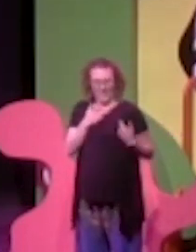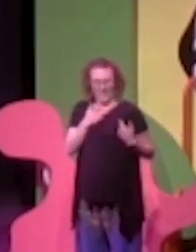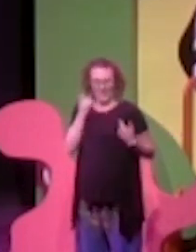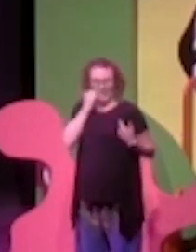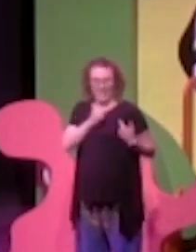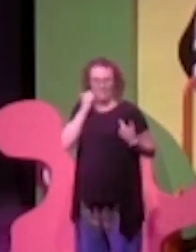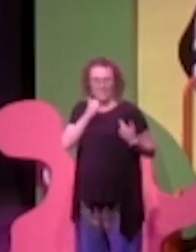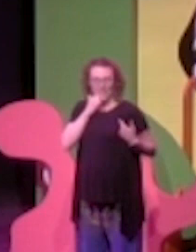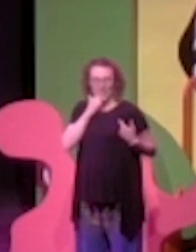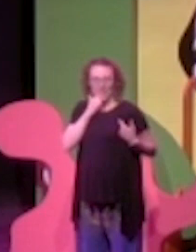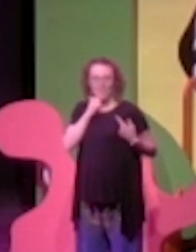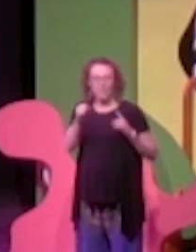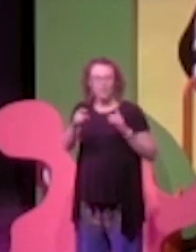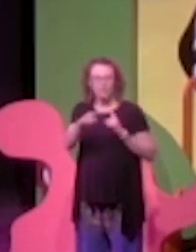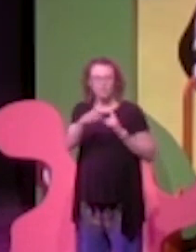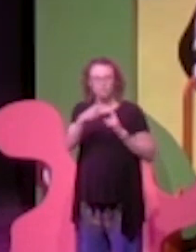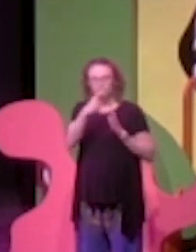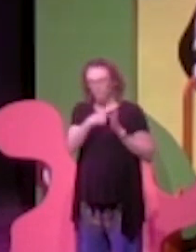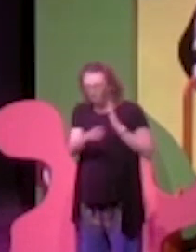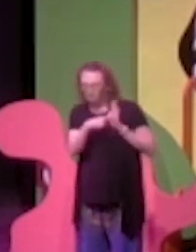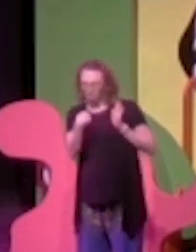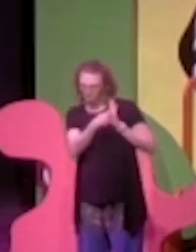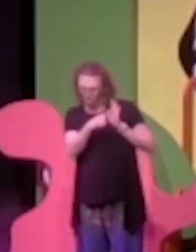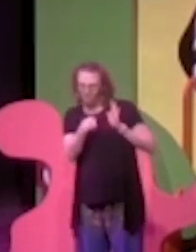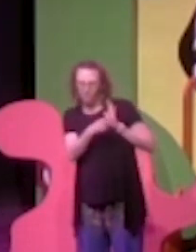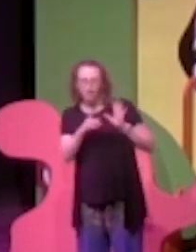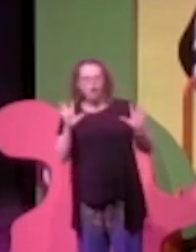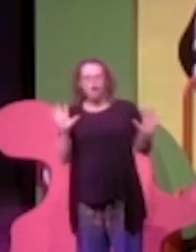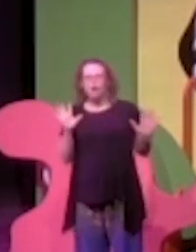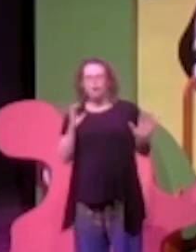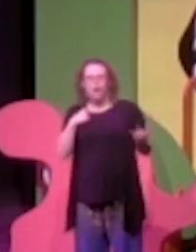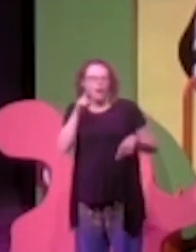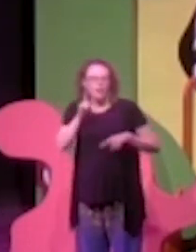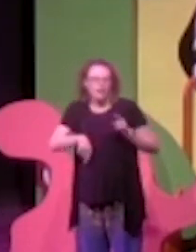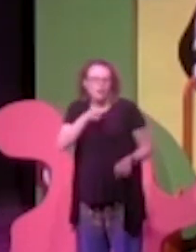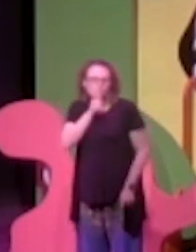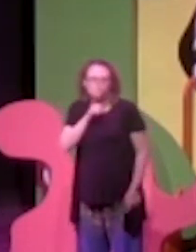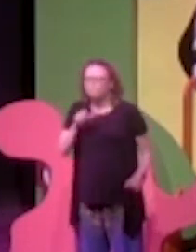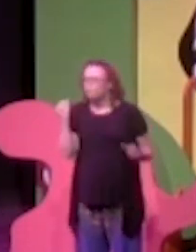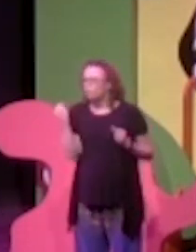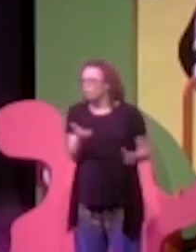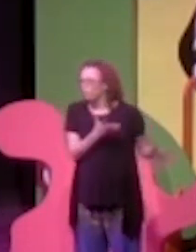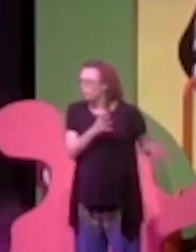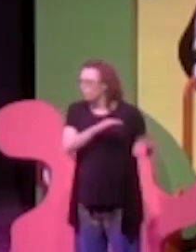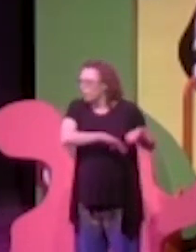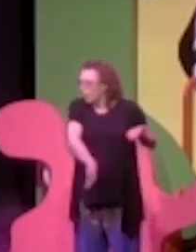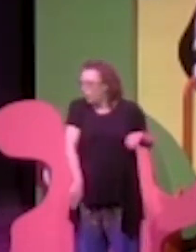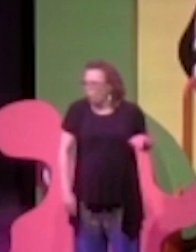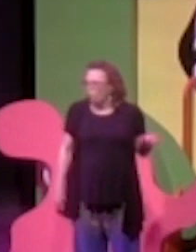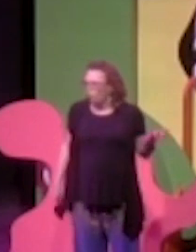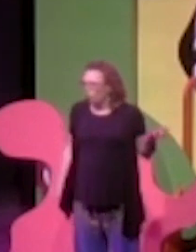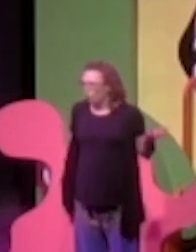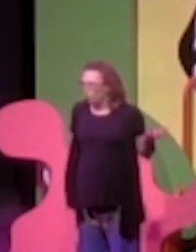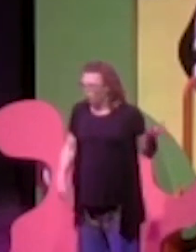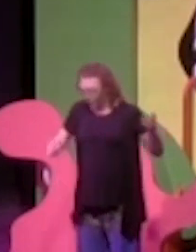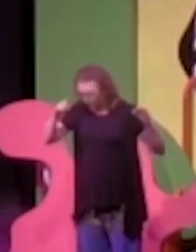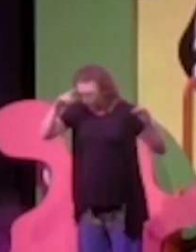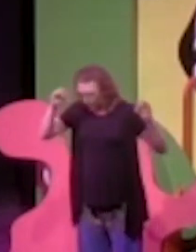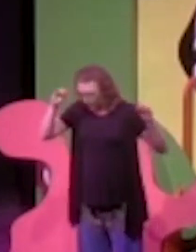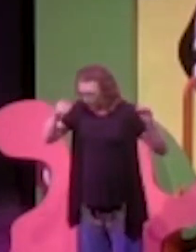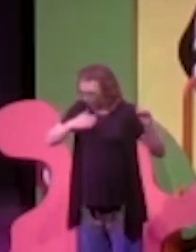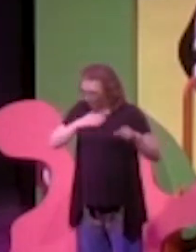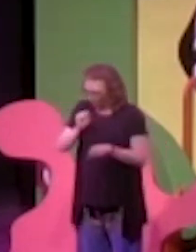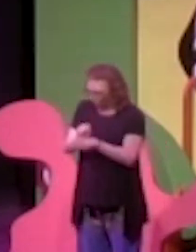that. When I think about equity in terms of the work that I do, I think